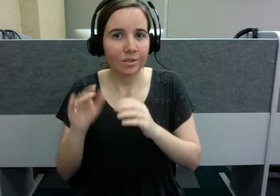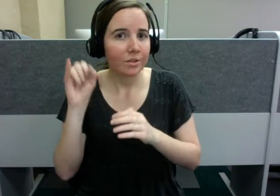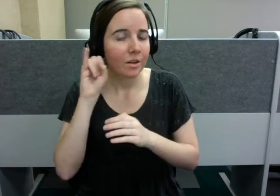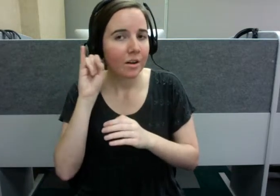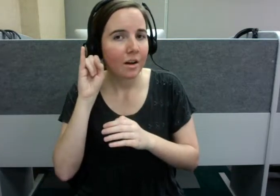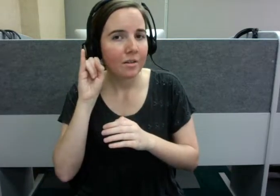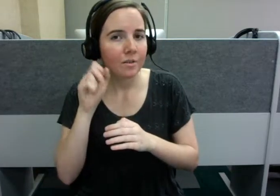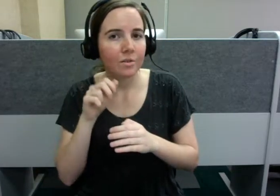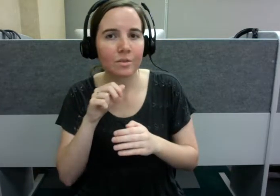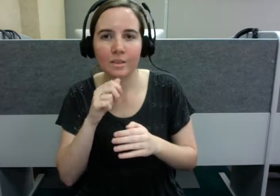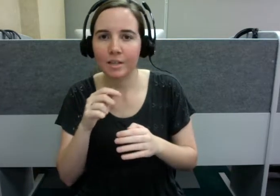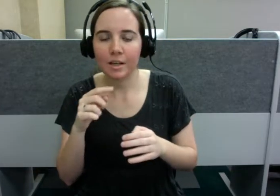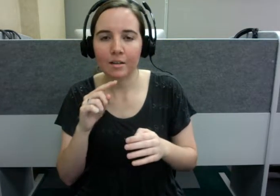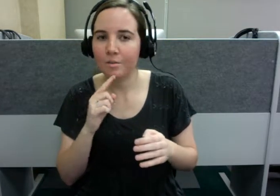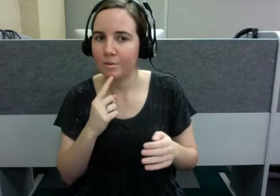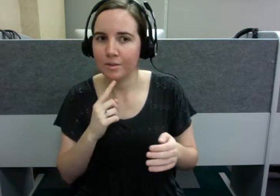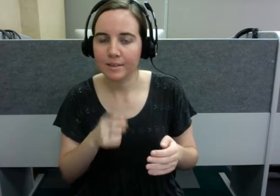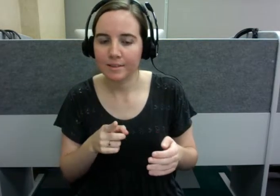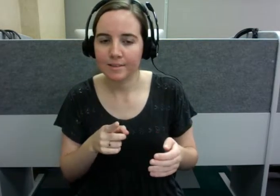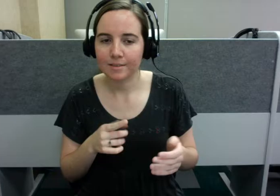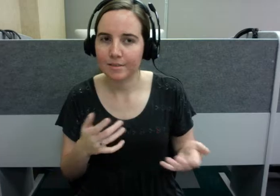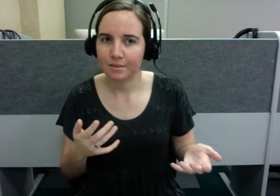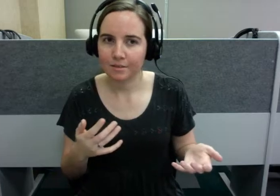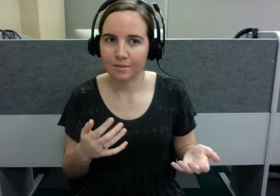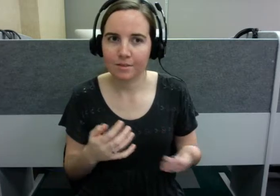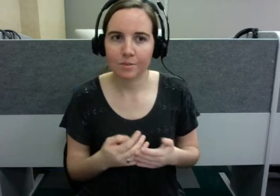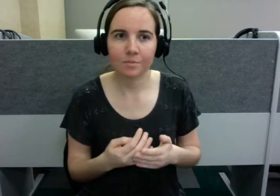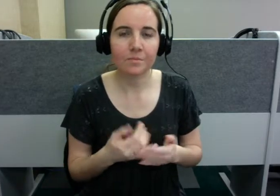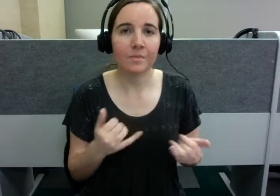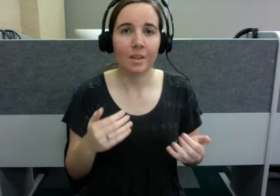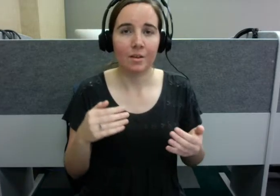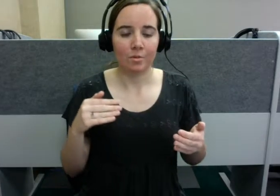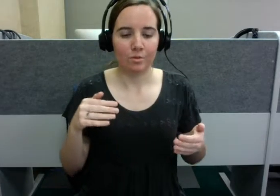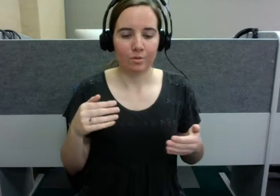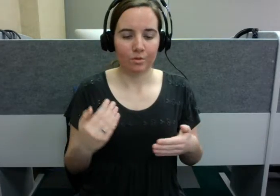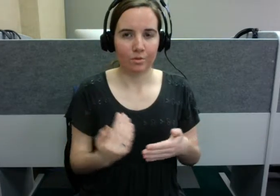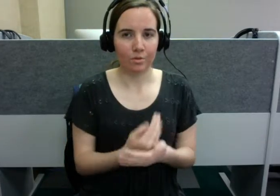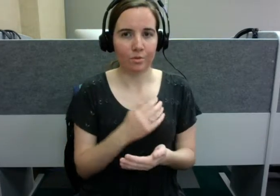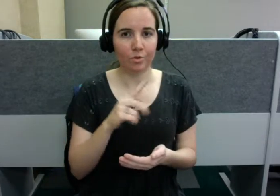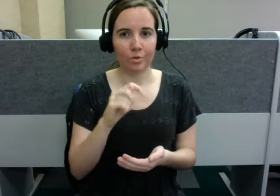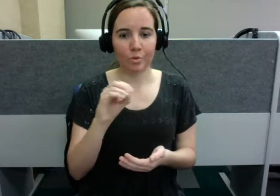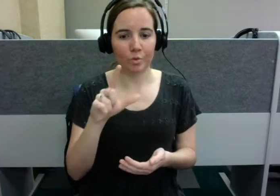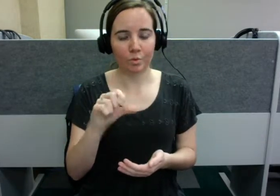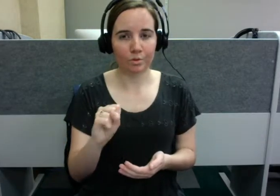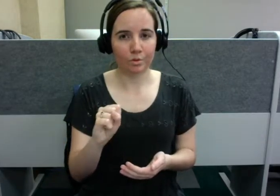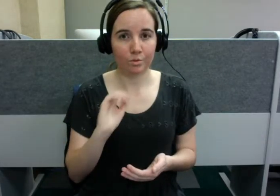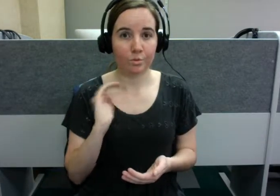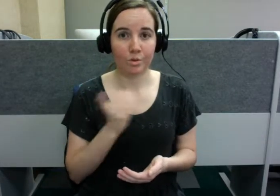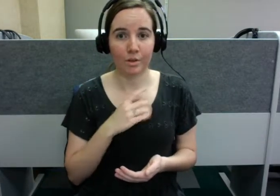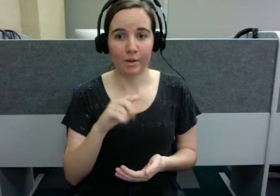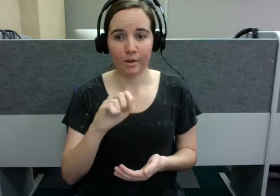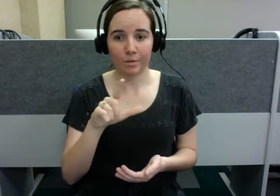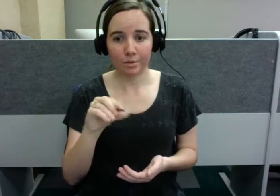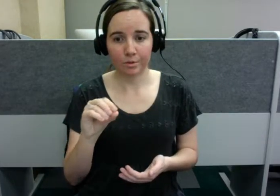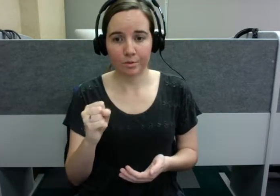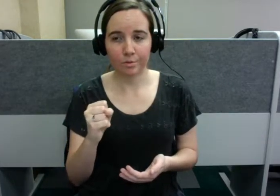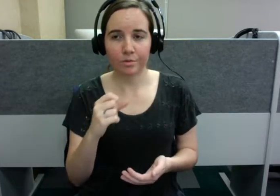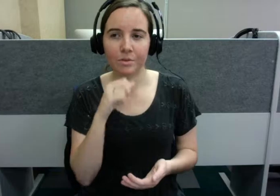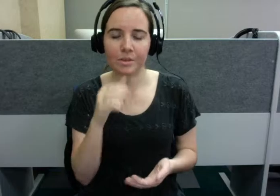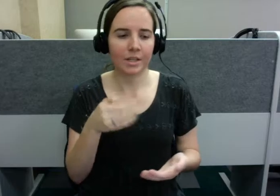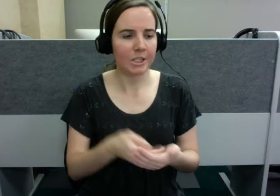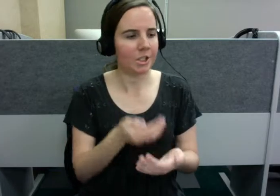goes inside of it. So we've got this new toolbox, Our tools today don't look like shovels and